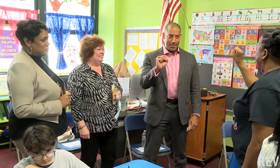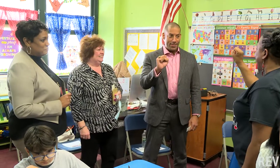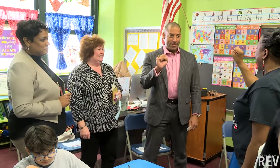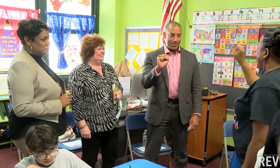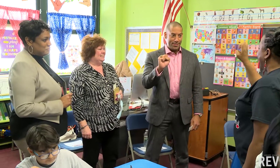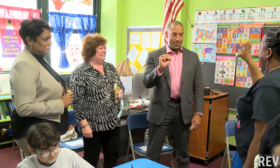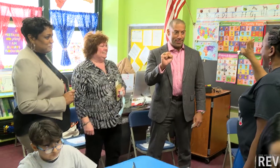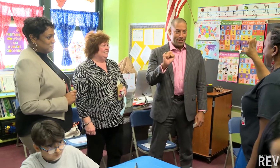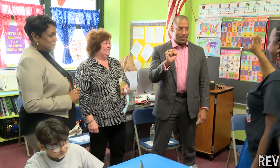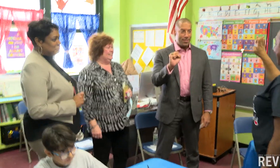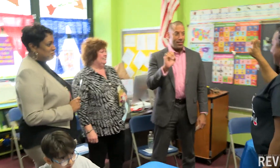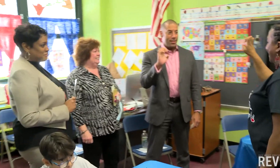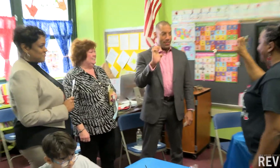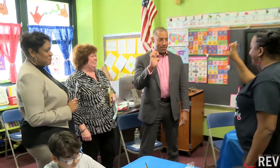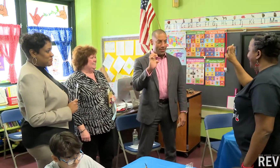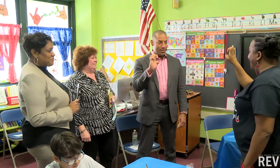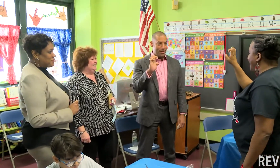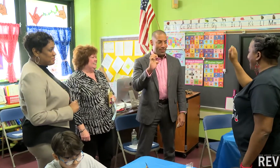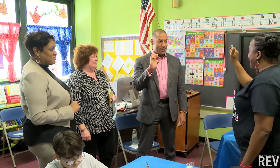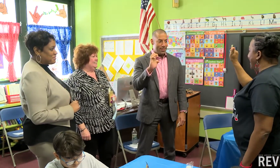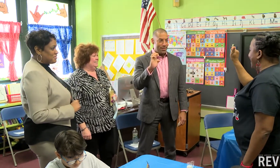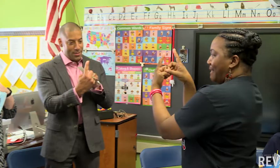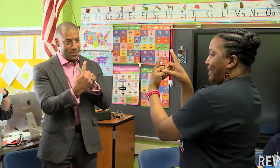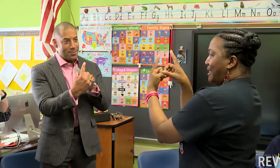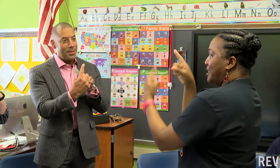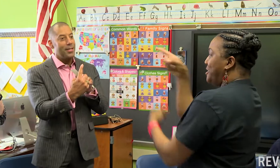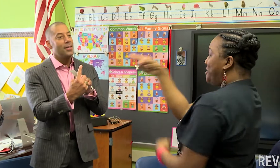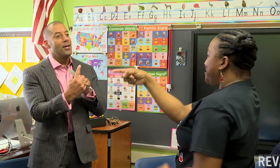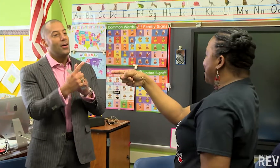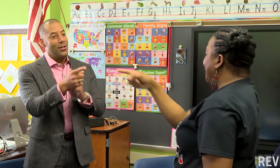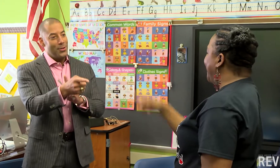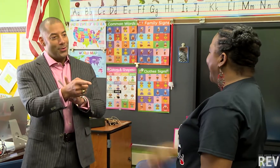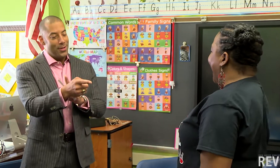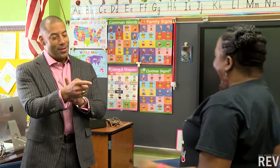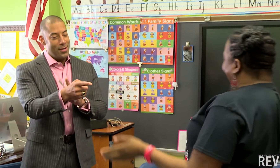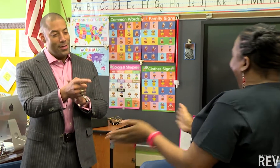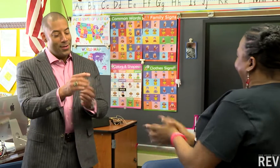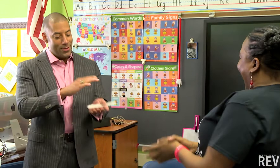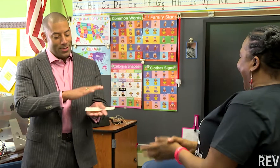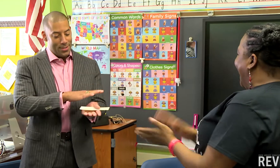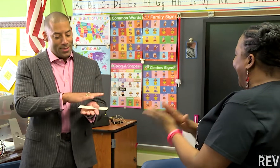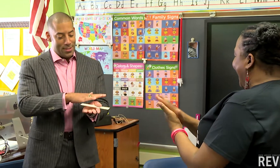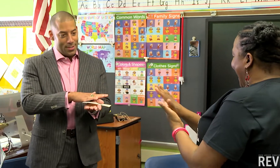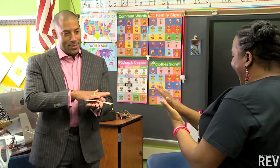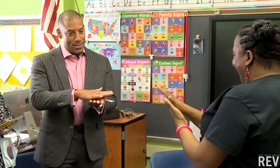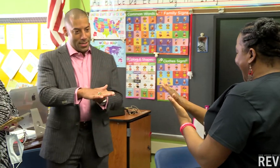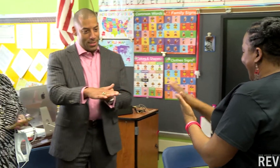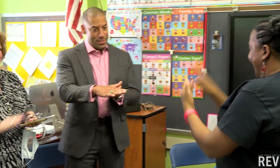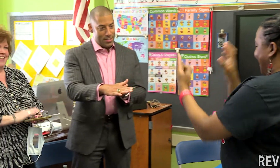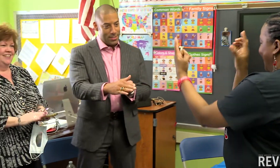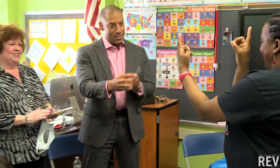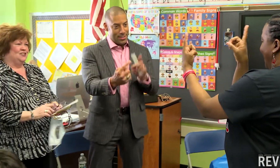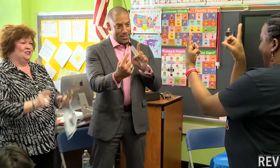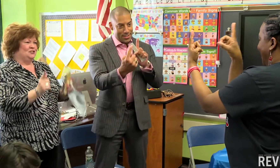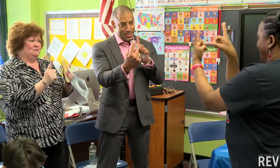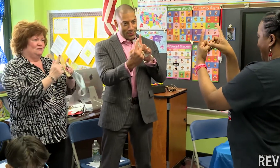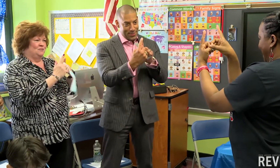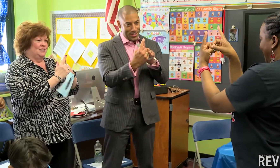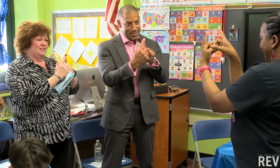NJA president Sean Spiller here and everyone was learning. They learned how to spell their names, everyone was interacting and